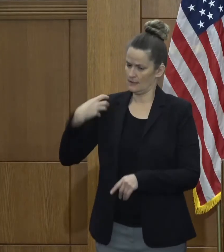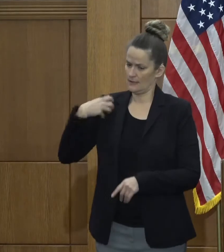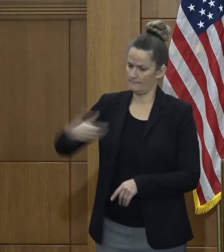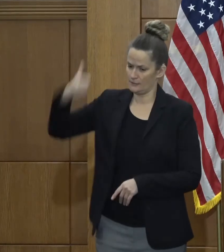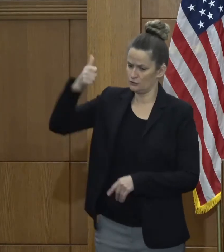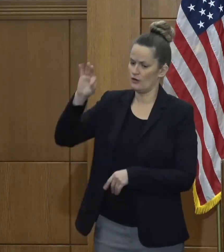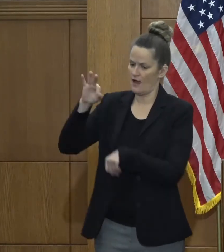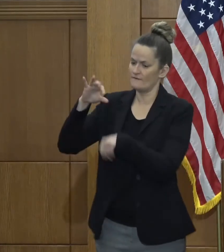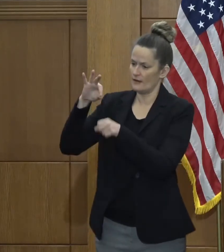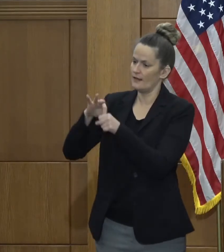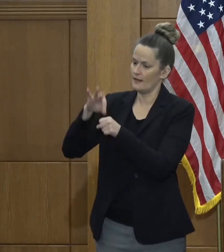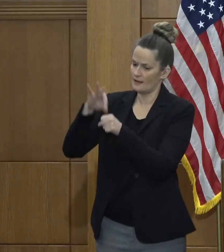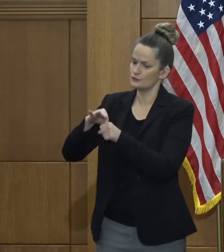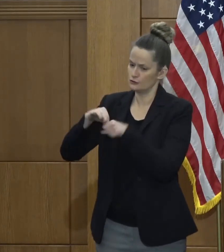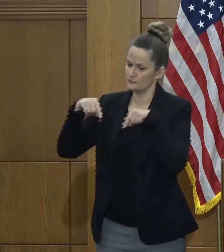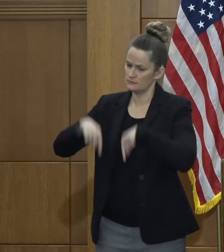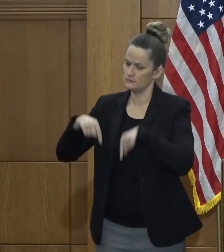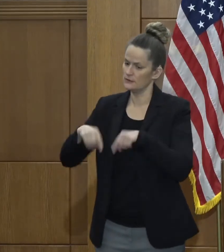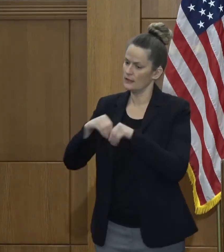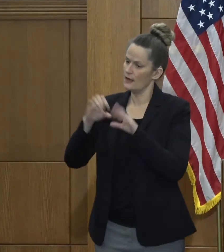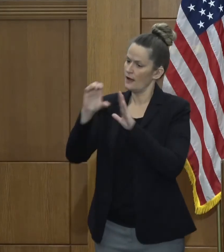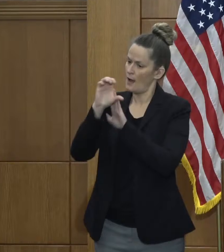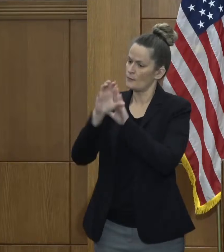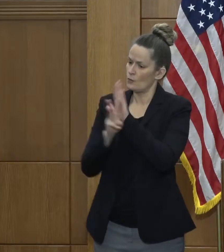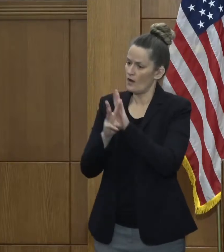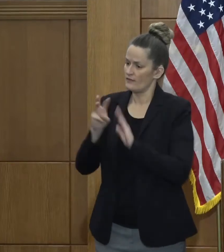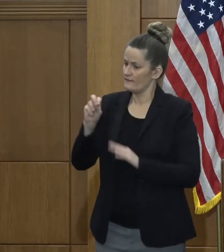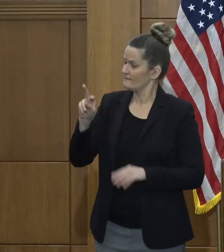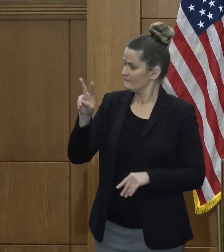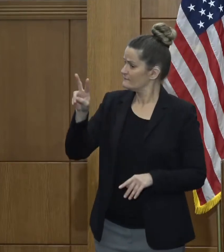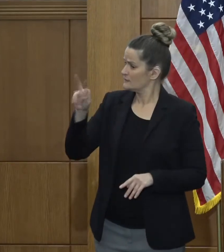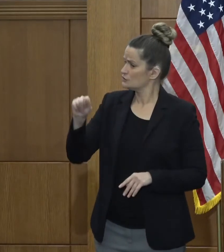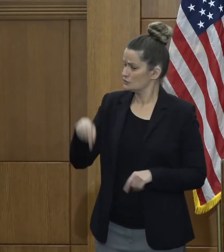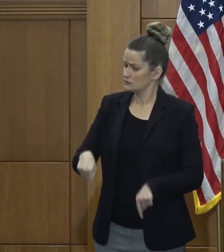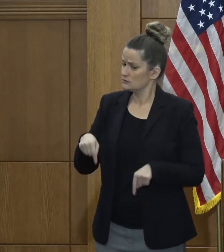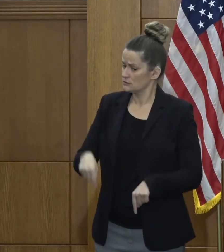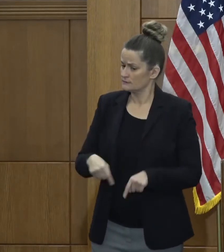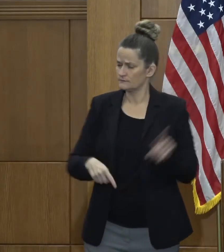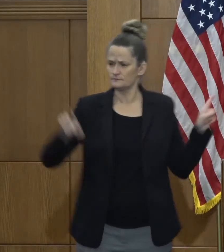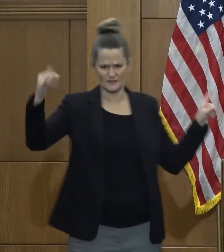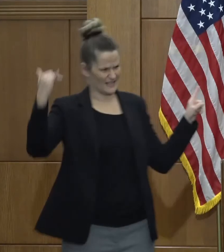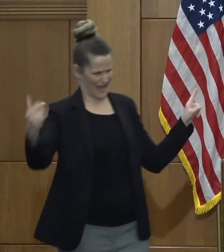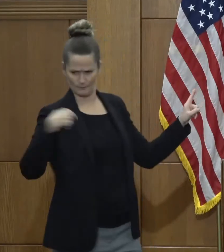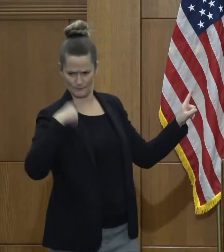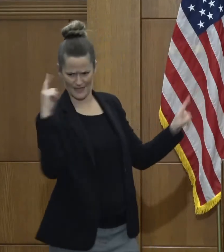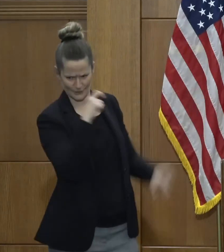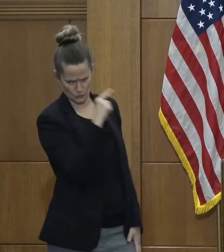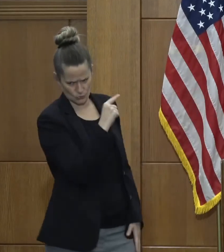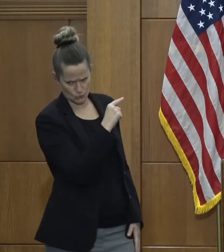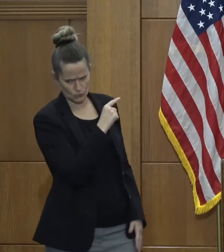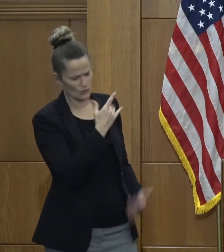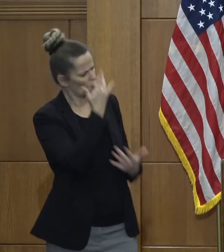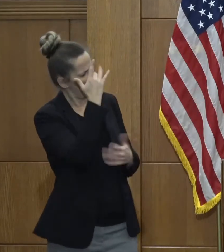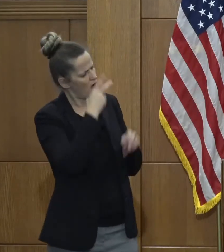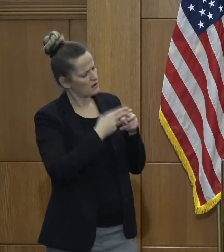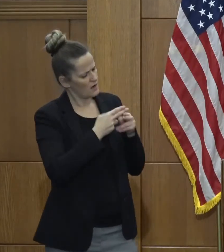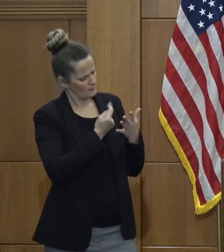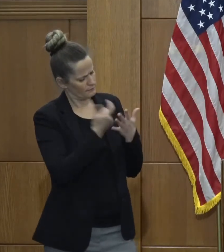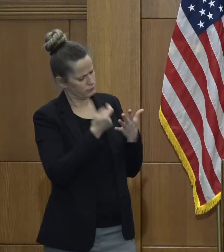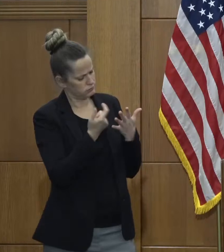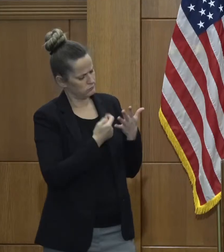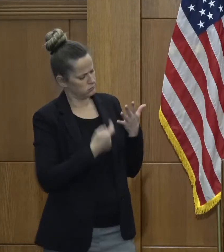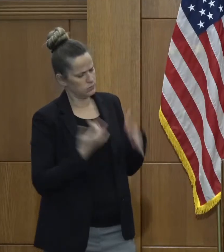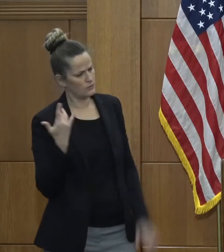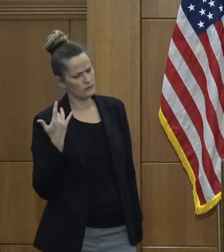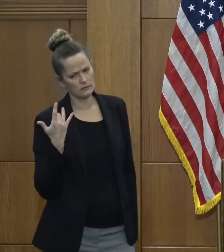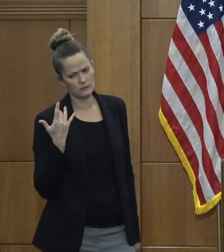And in terms of, go ahead. Yeah, just have an updated figure for how many people were kicked off the rolls. I